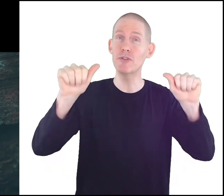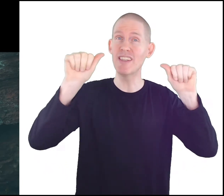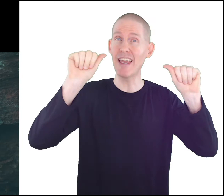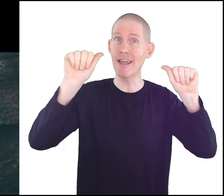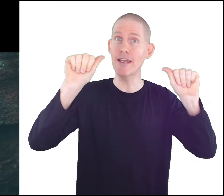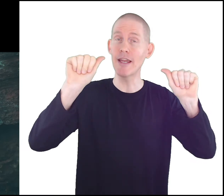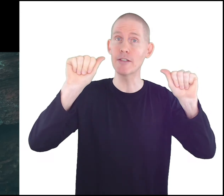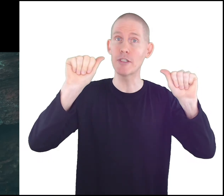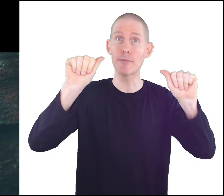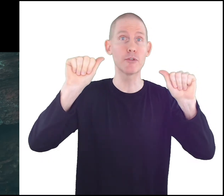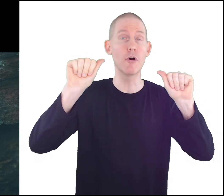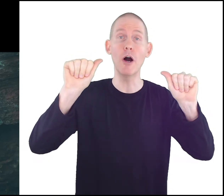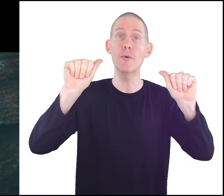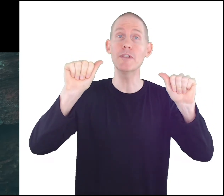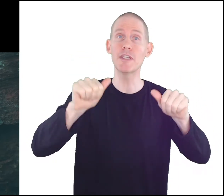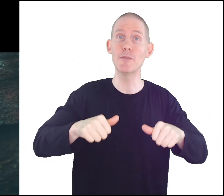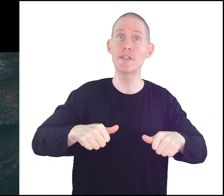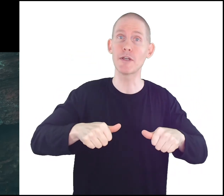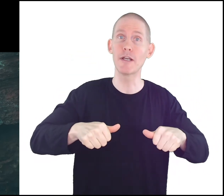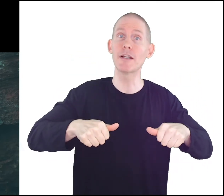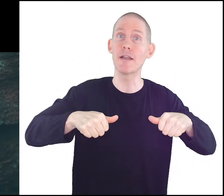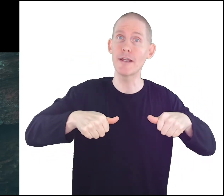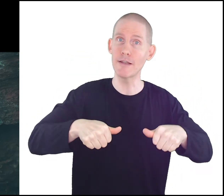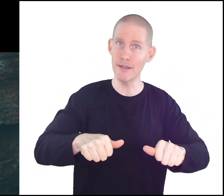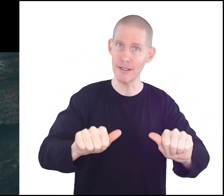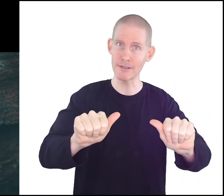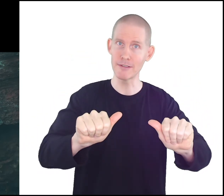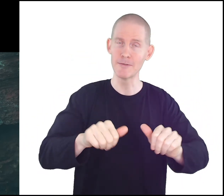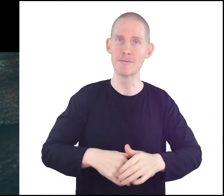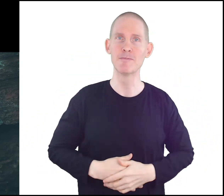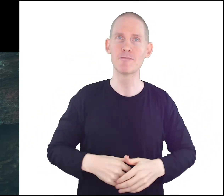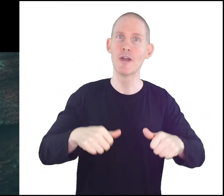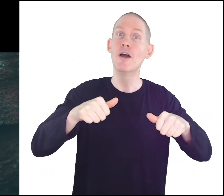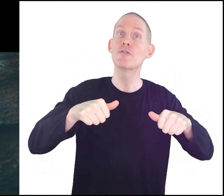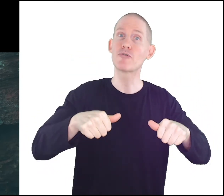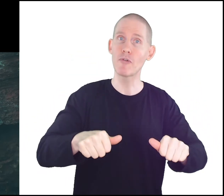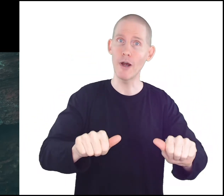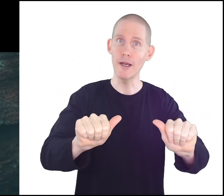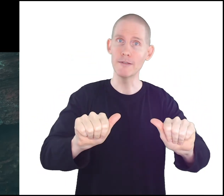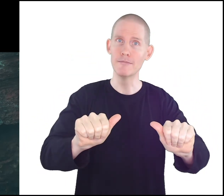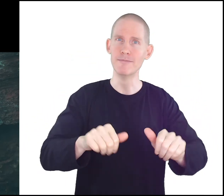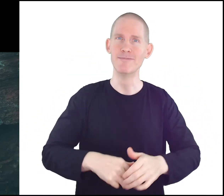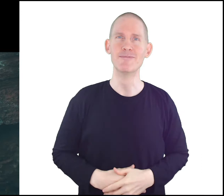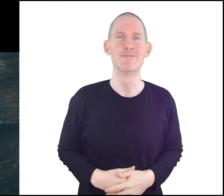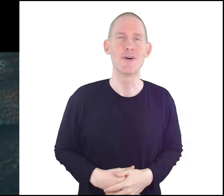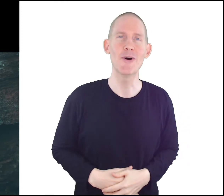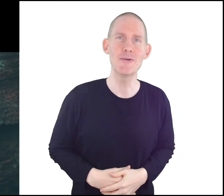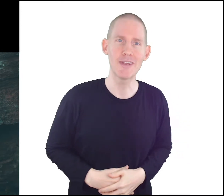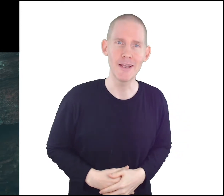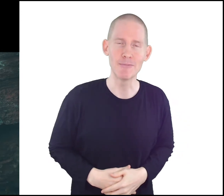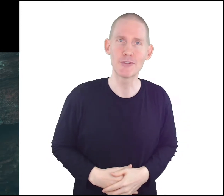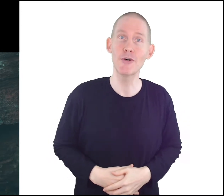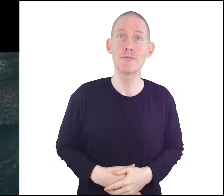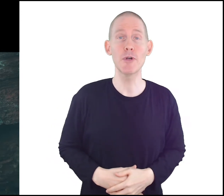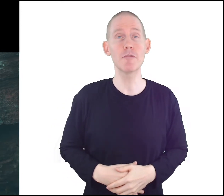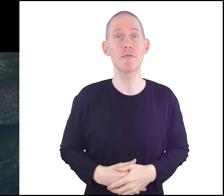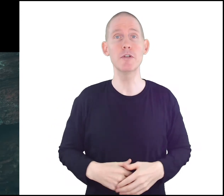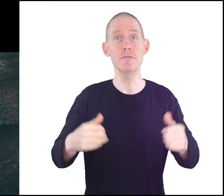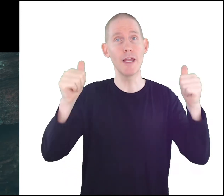the A hand shape, so you'll always see me signing it like this. Try. Okay, so quick review, A